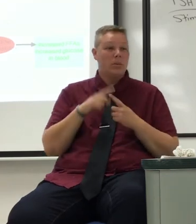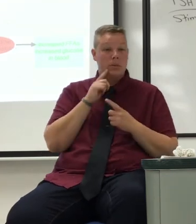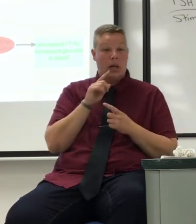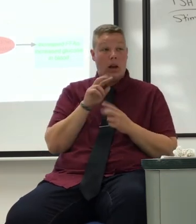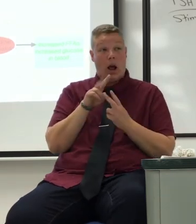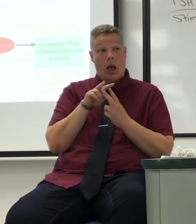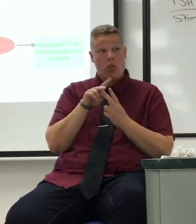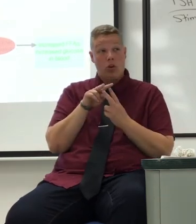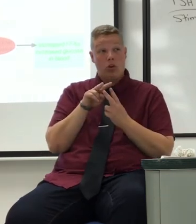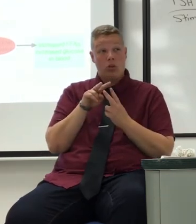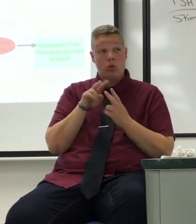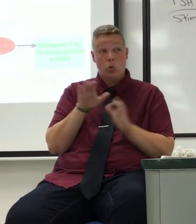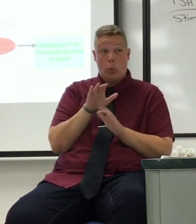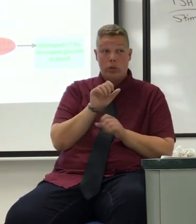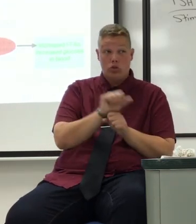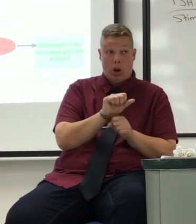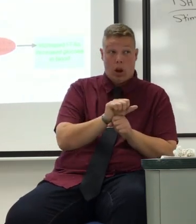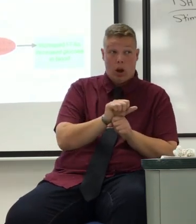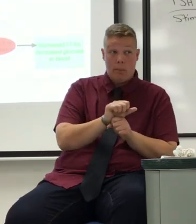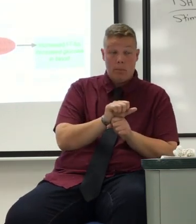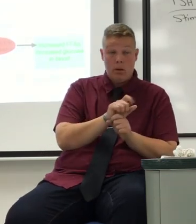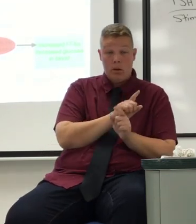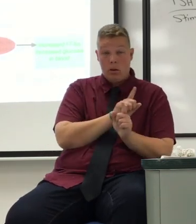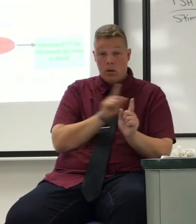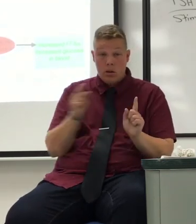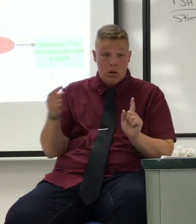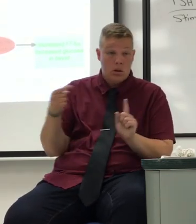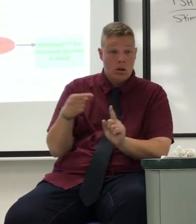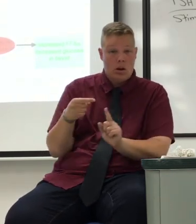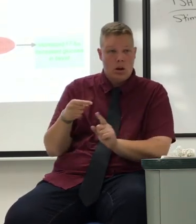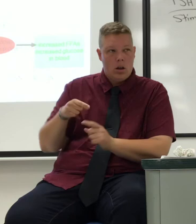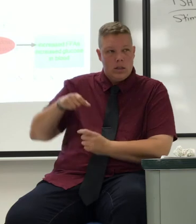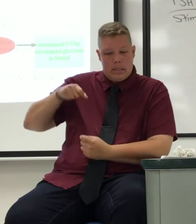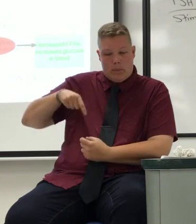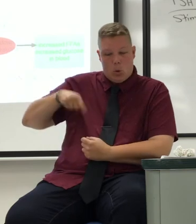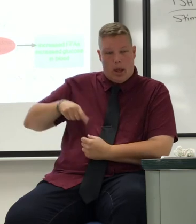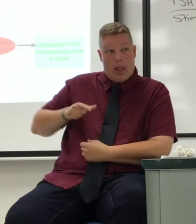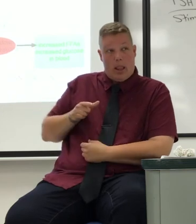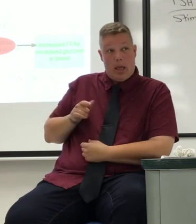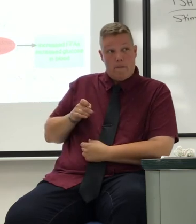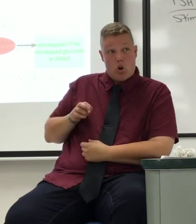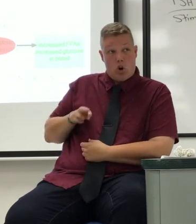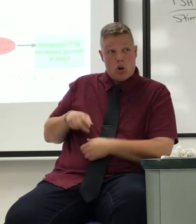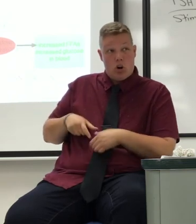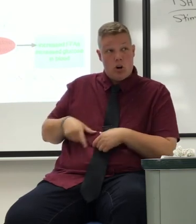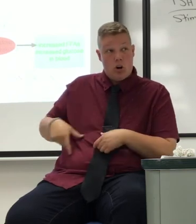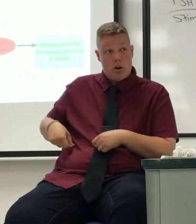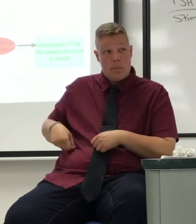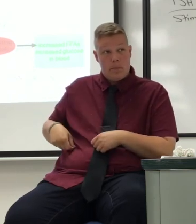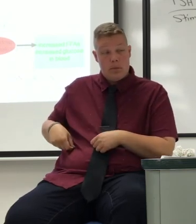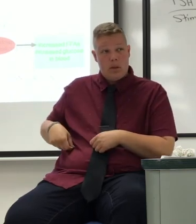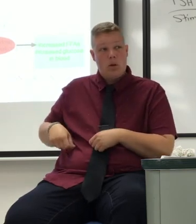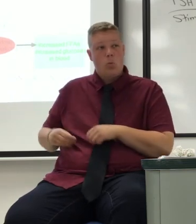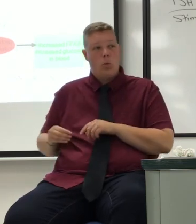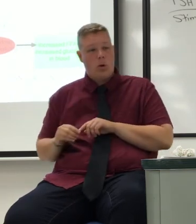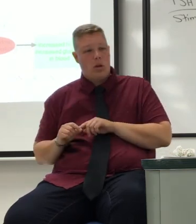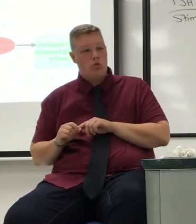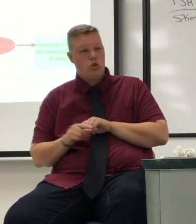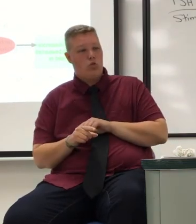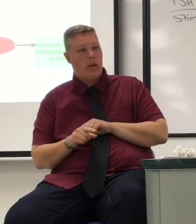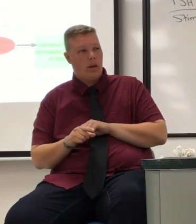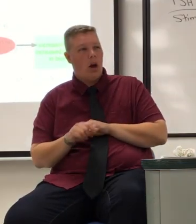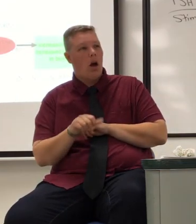it can either do its job indirectly by stimulating the liver to secrete insulin-like growth factors, or it